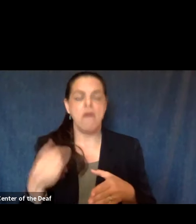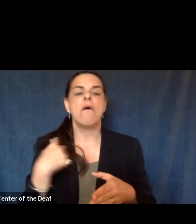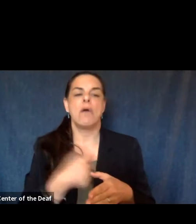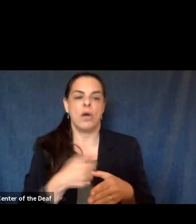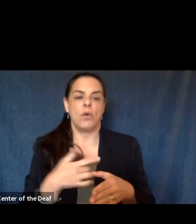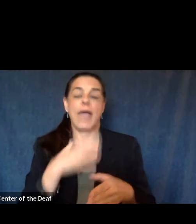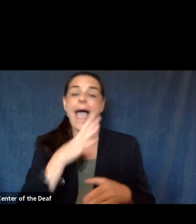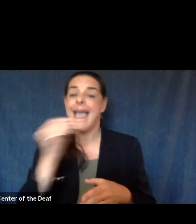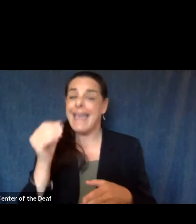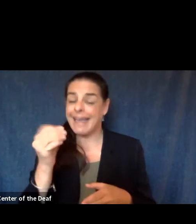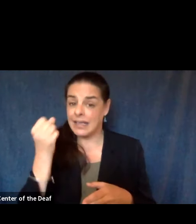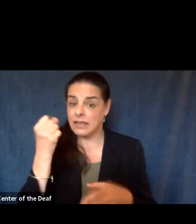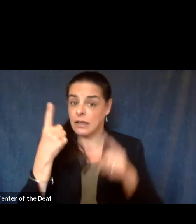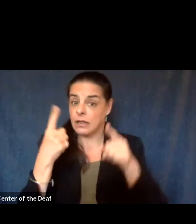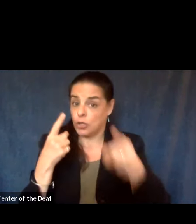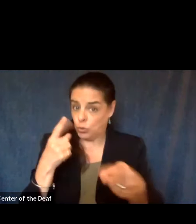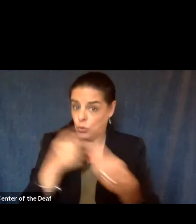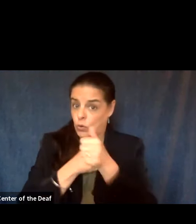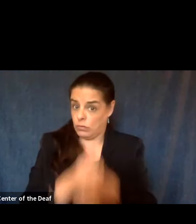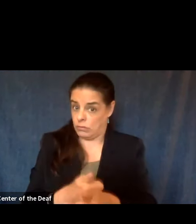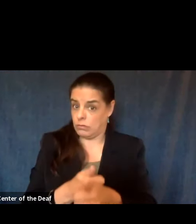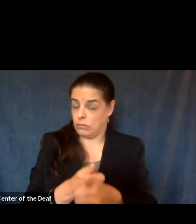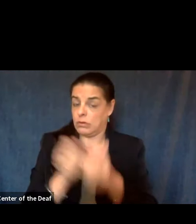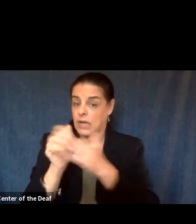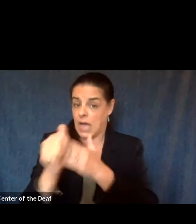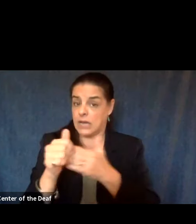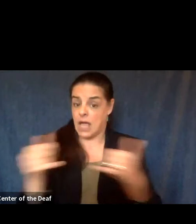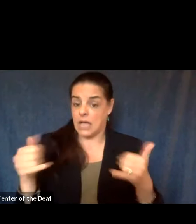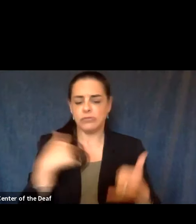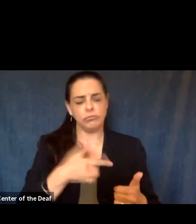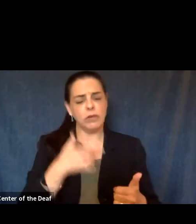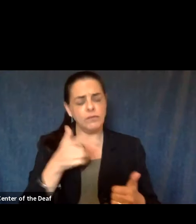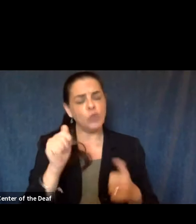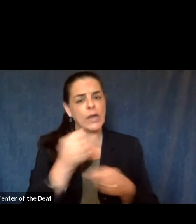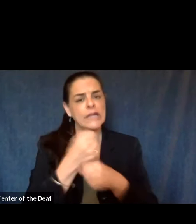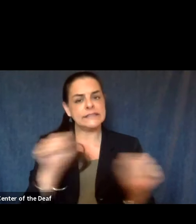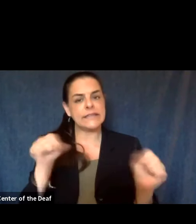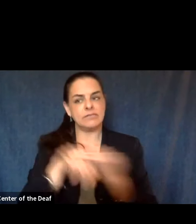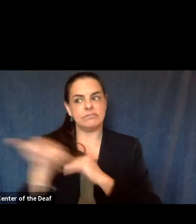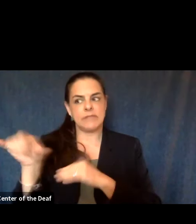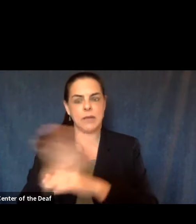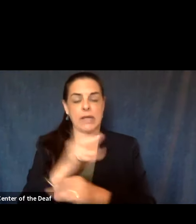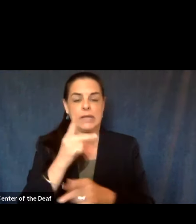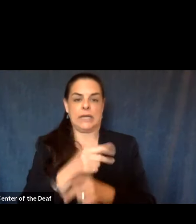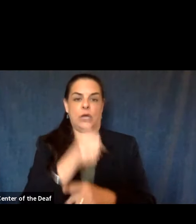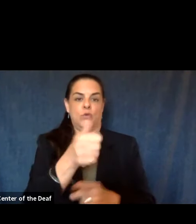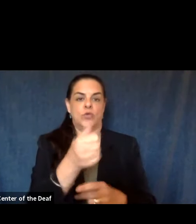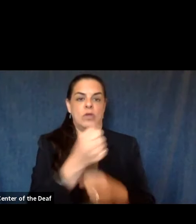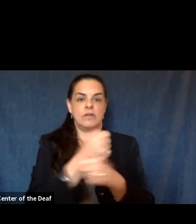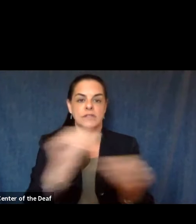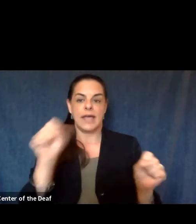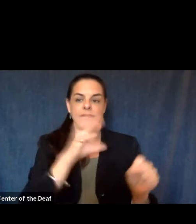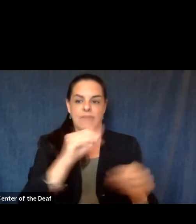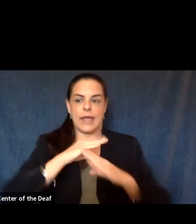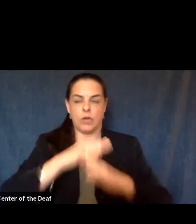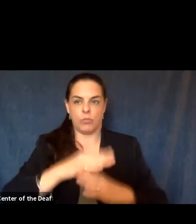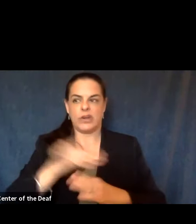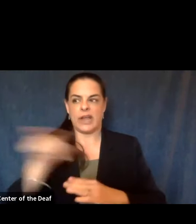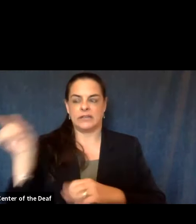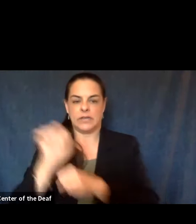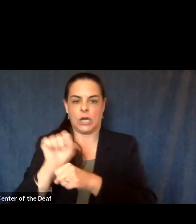you're abiding by the guidelines, we believe that you can safely patronize that business, keeping yourself safe and protecting the employees as